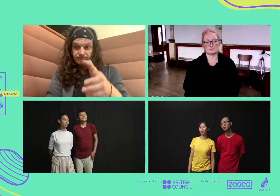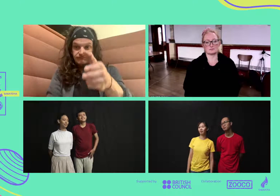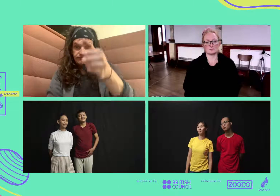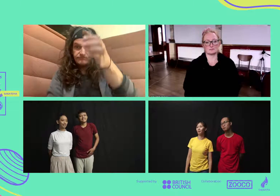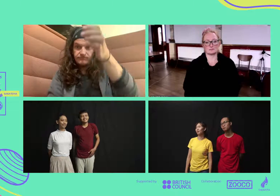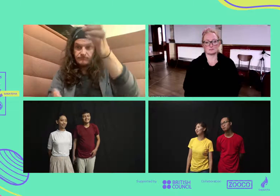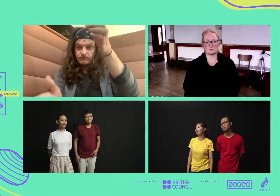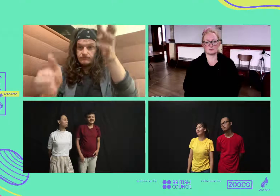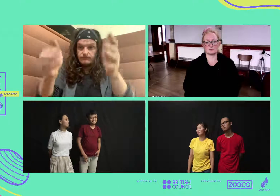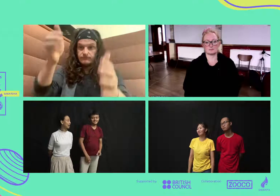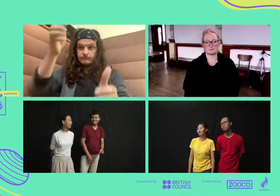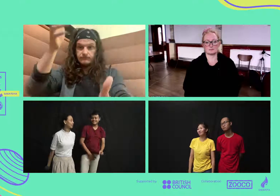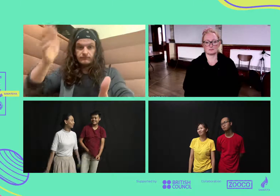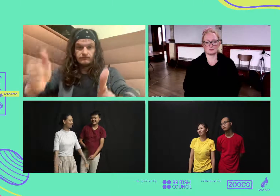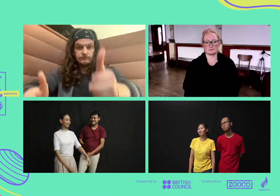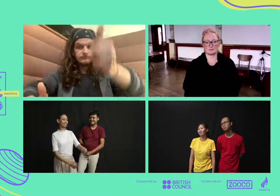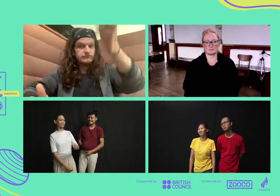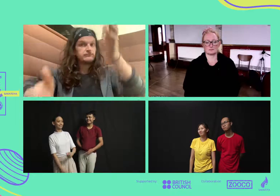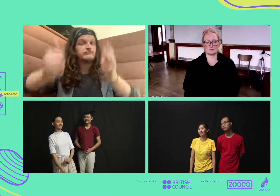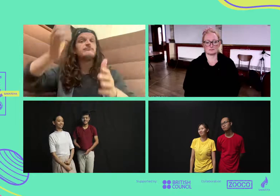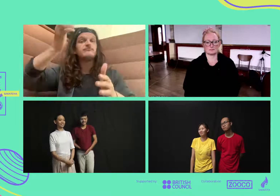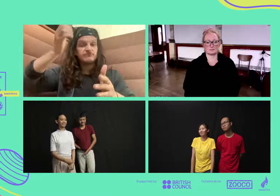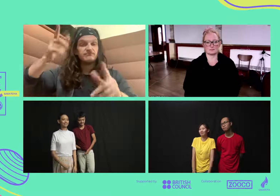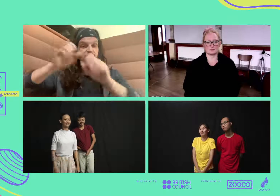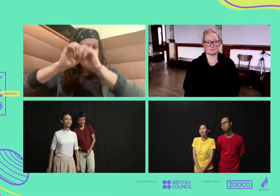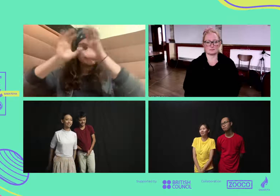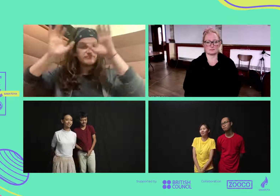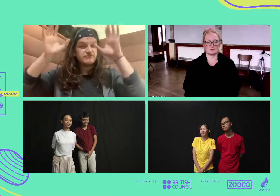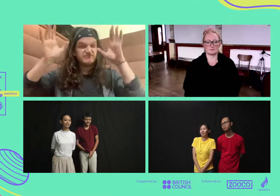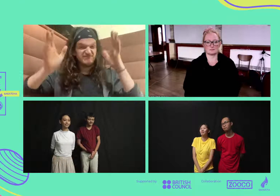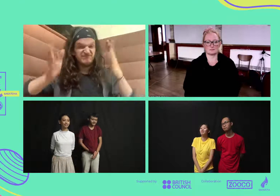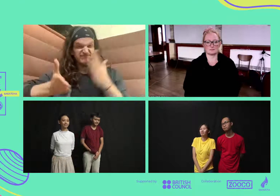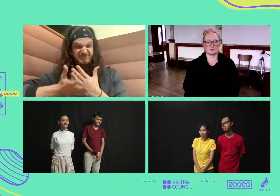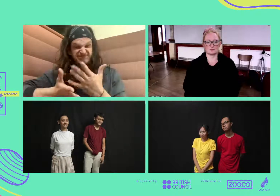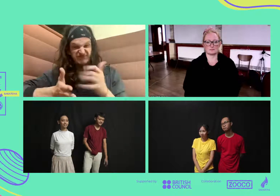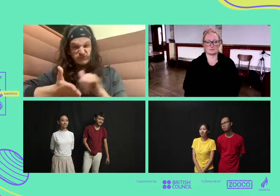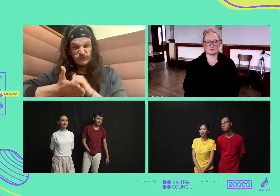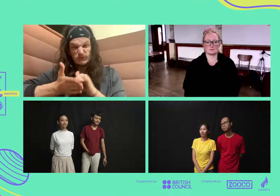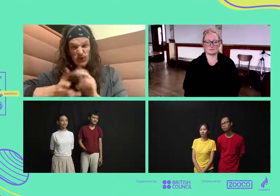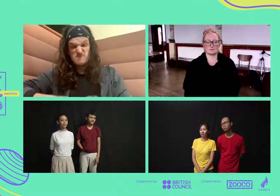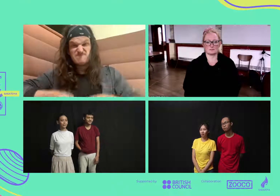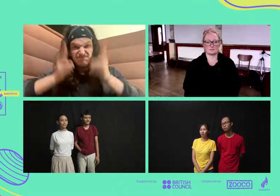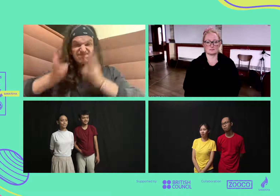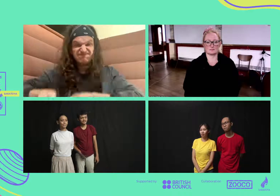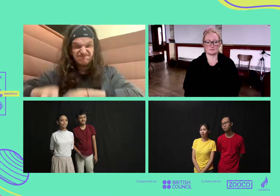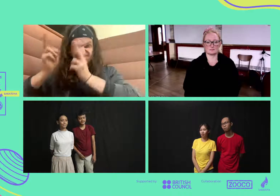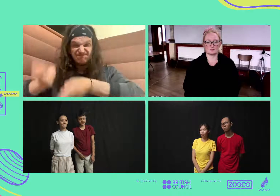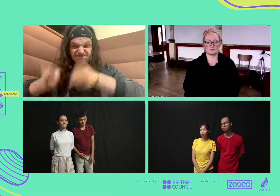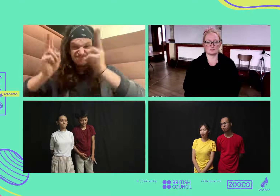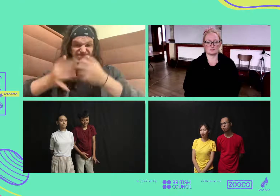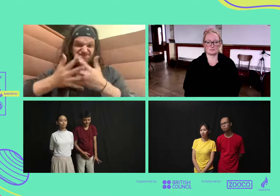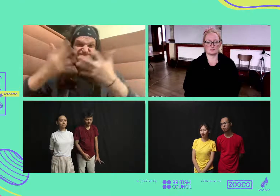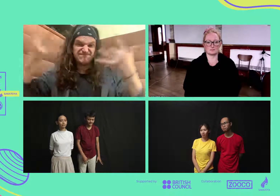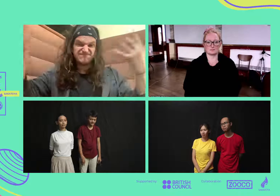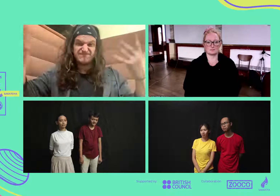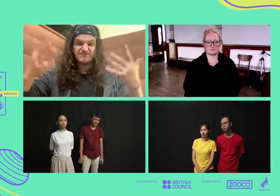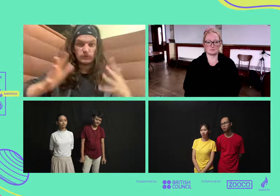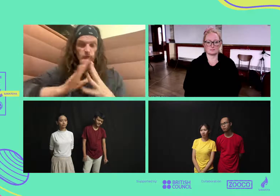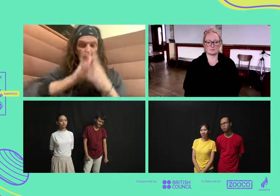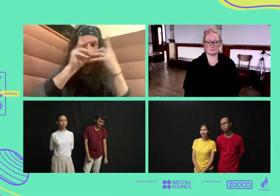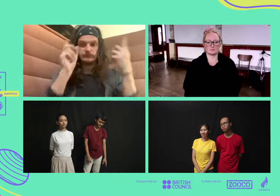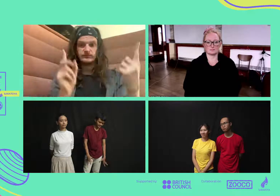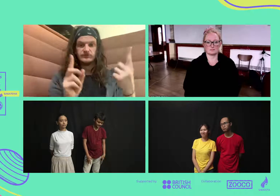Okay, so when I show you this shape, this hand movement, so can you see that that's really New York